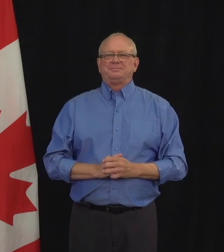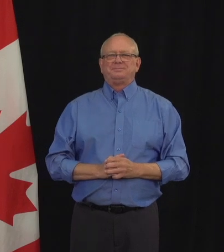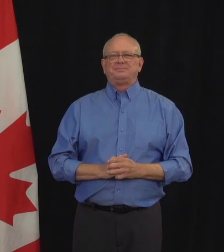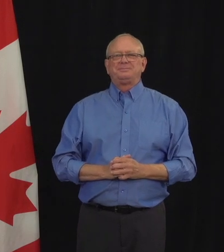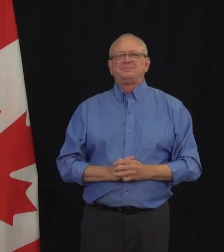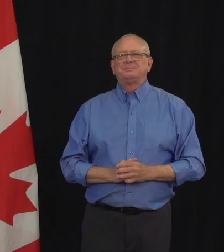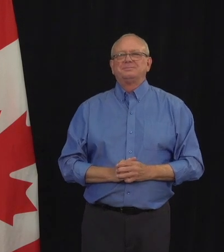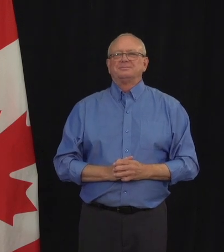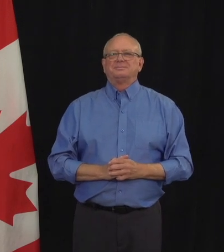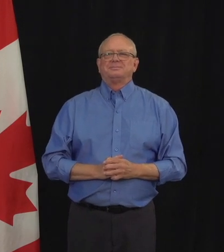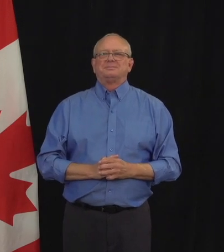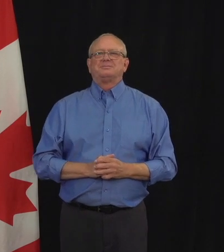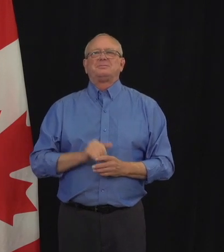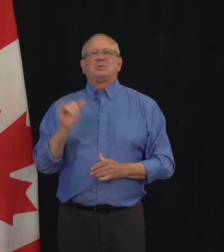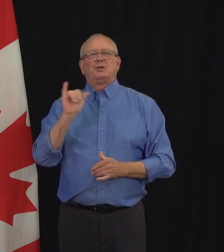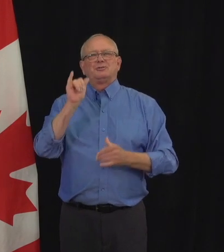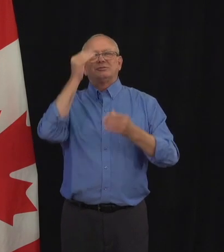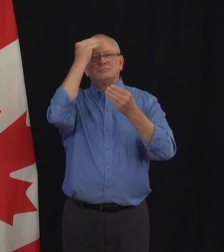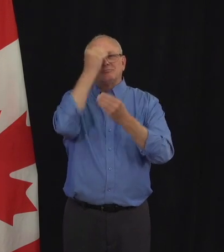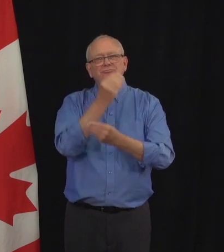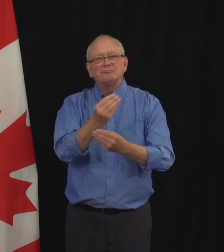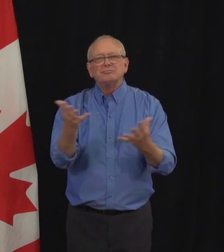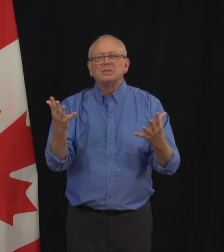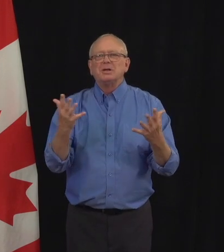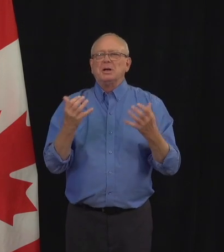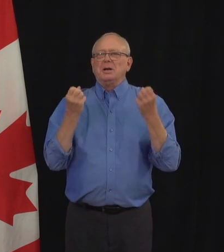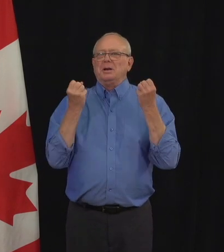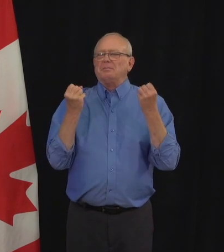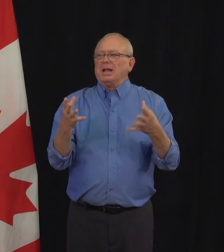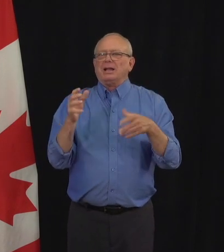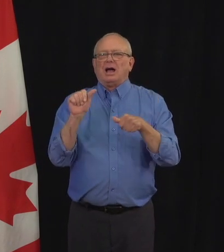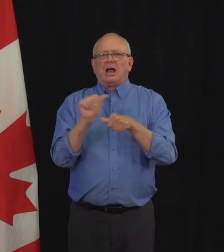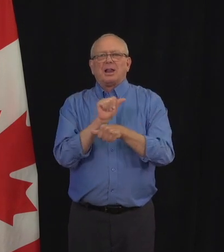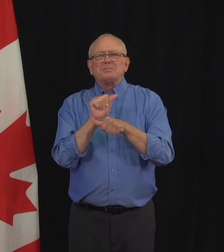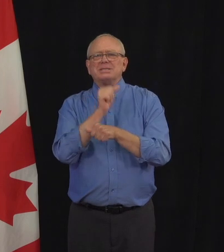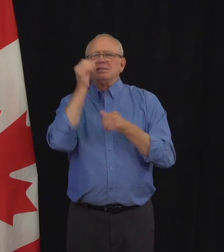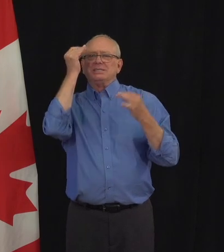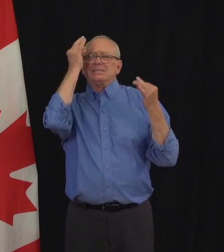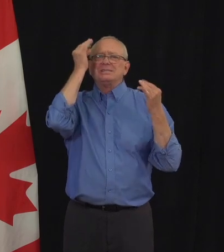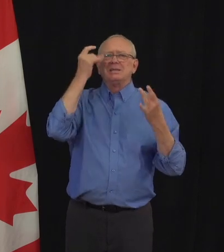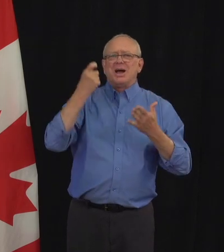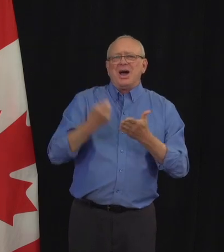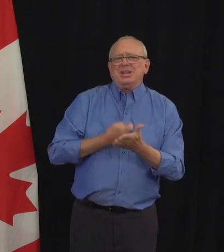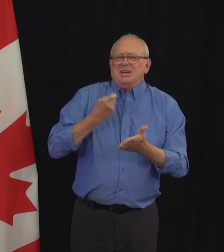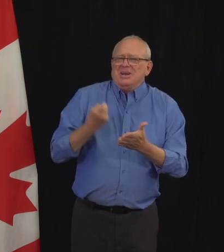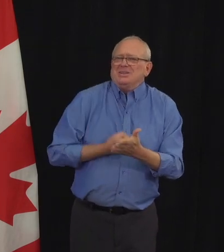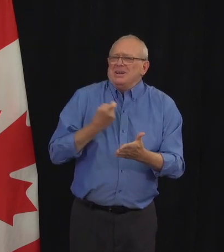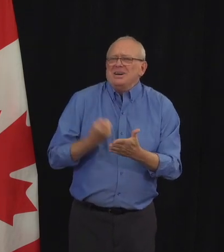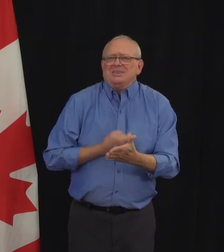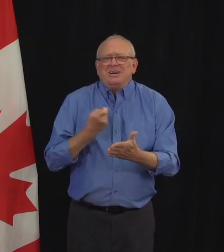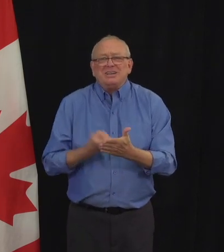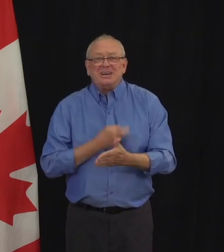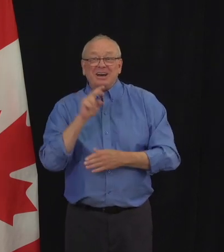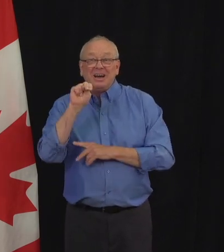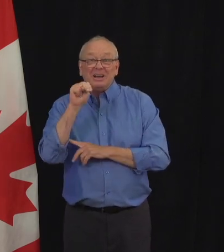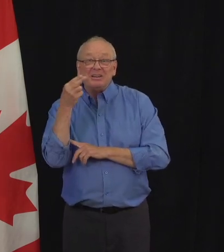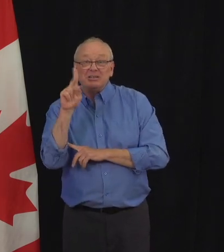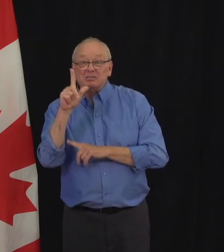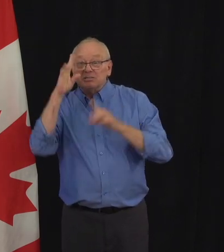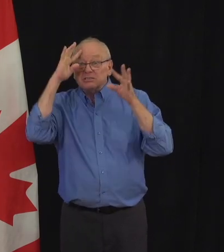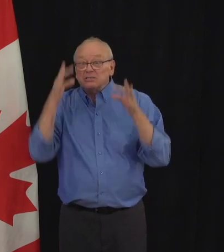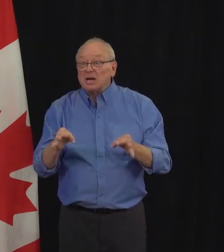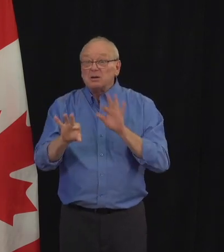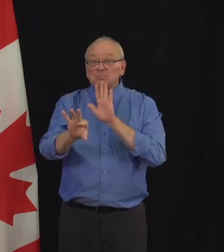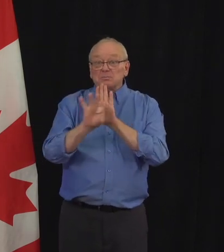I want to mention that I know many Albertans are thinking about hockey right now and wondering how the NHL's hub event might be held in